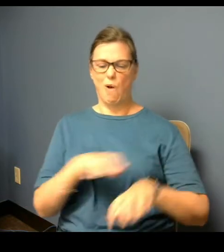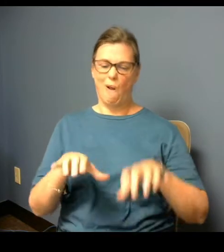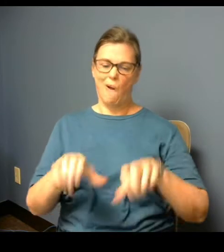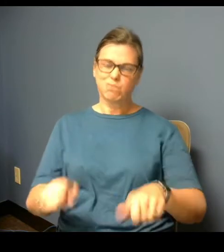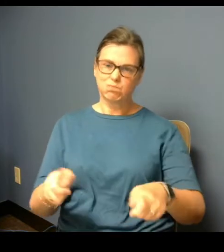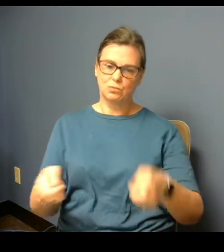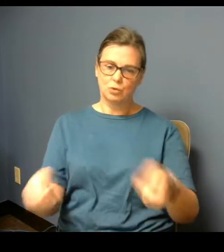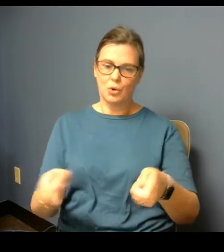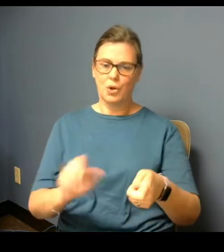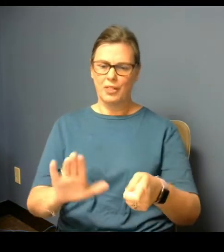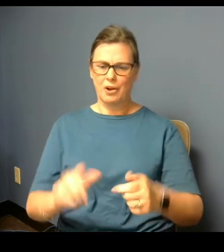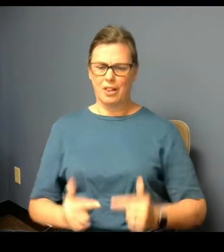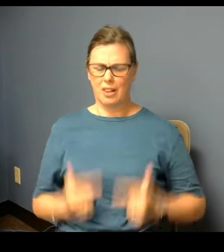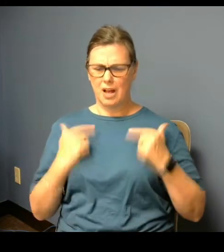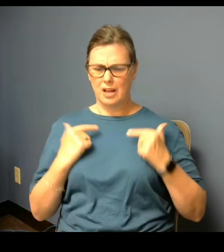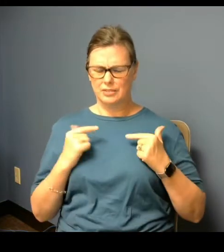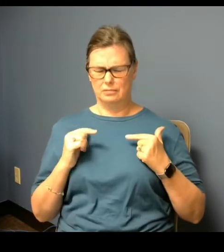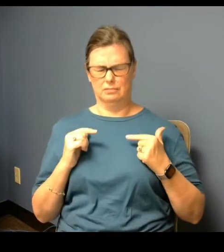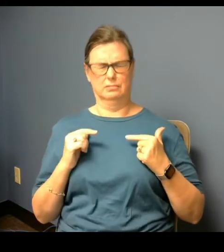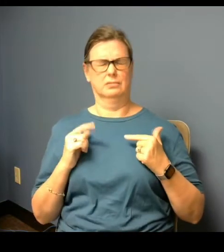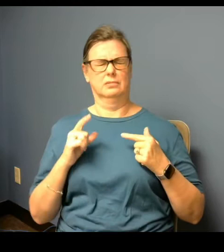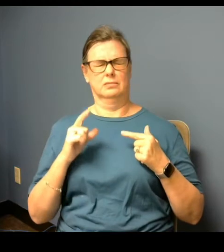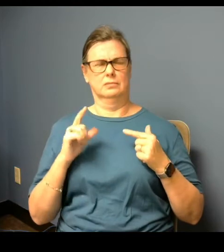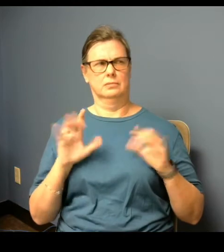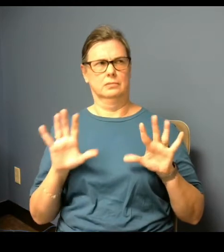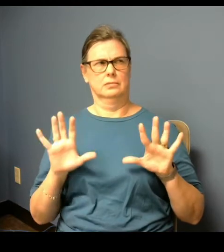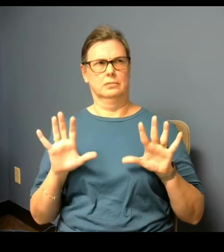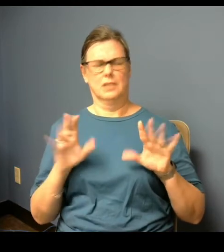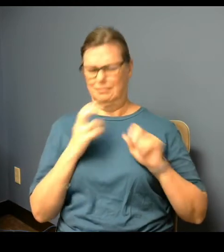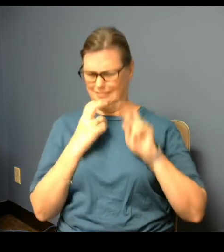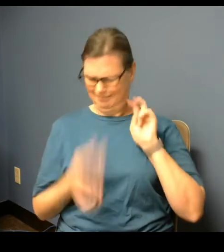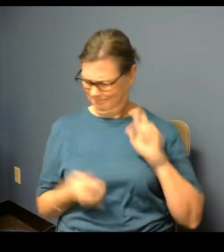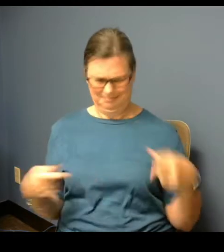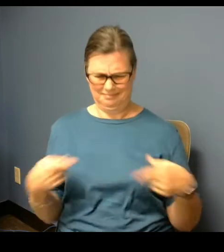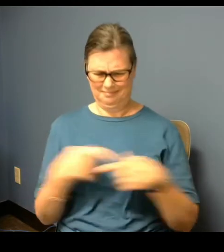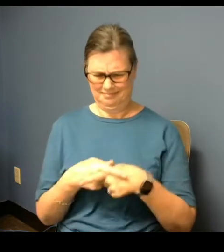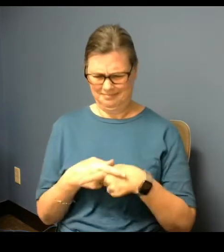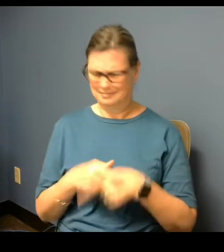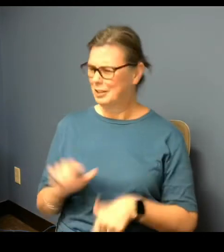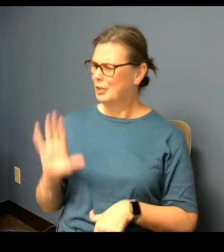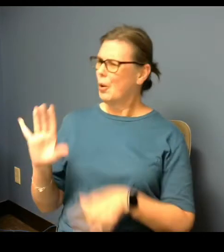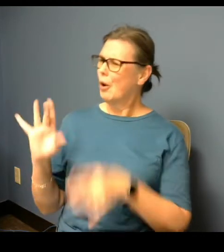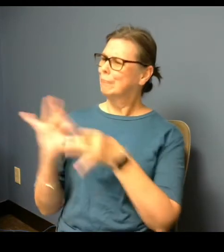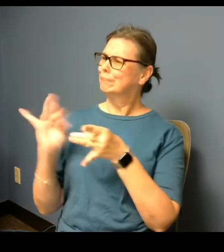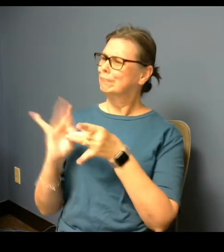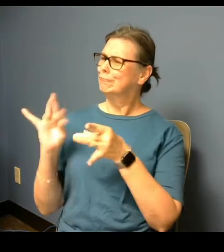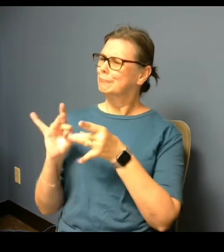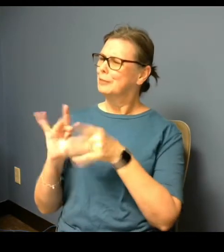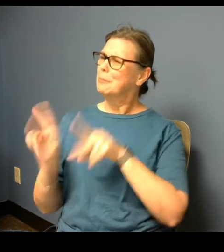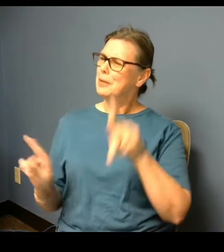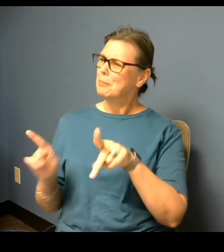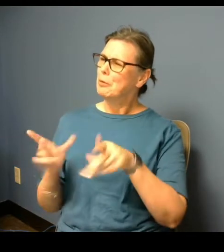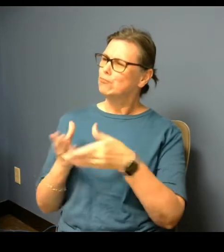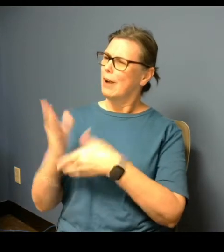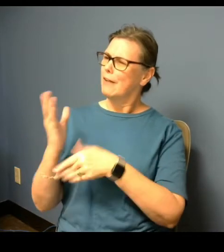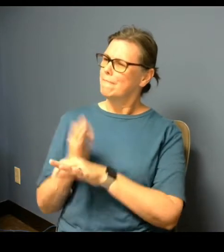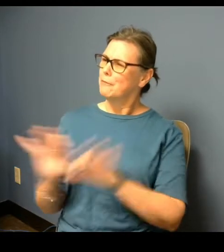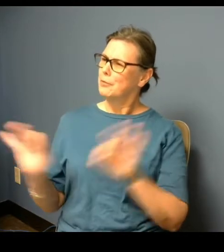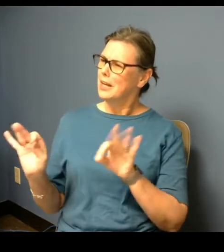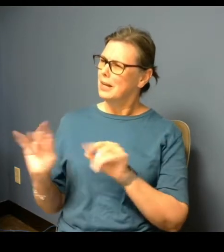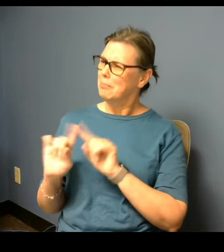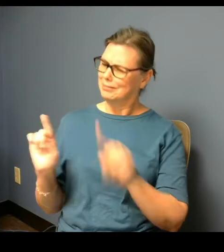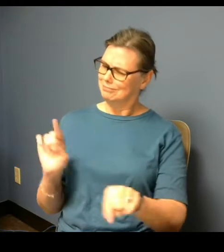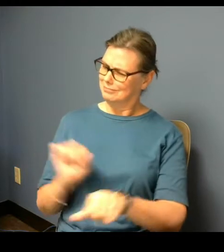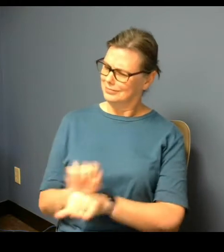This is kind of shocking, right, since we think of him as the father of liberty. But also, it's also what distinguishes Carolina,